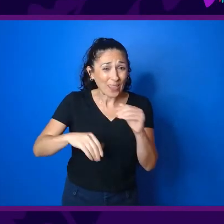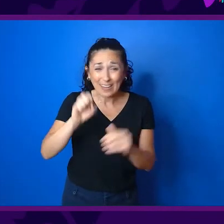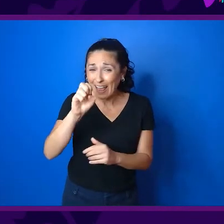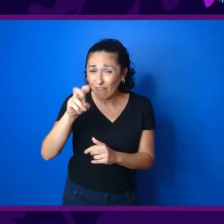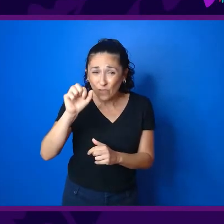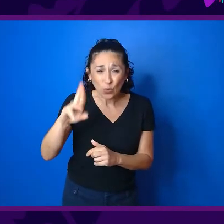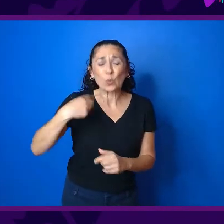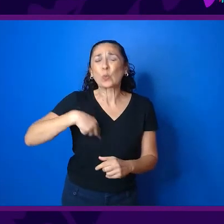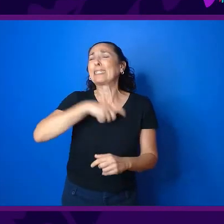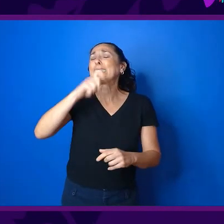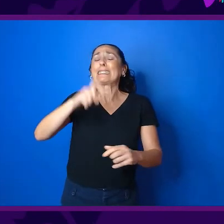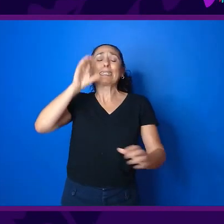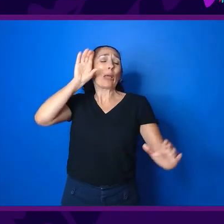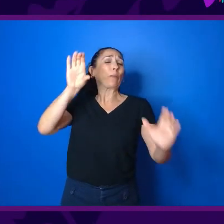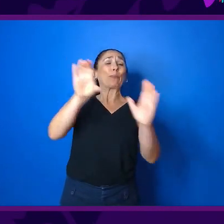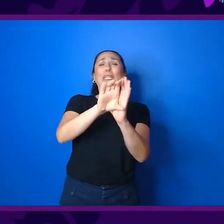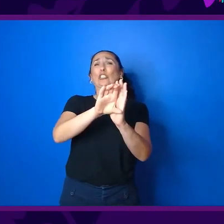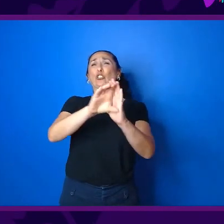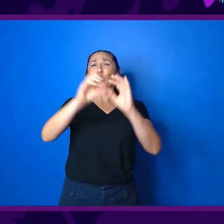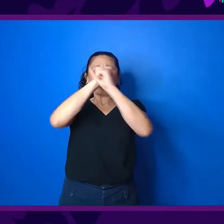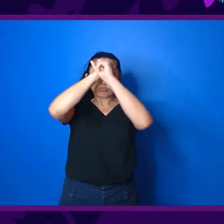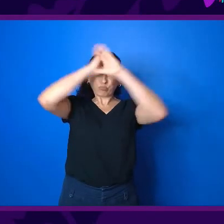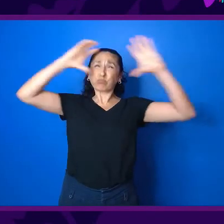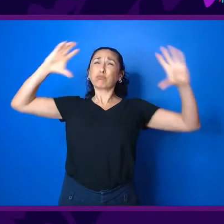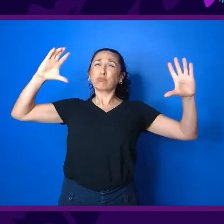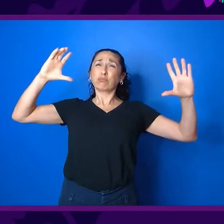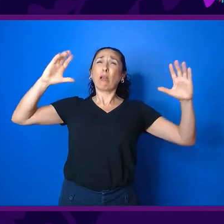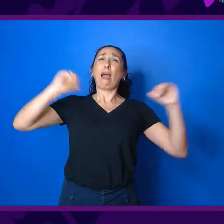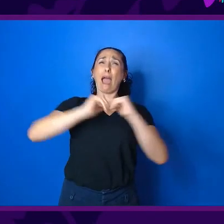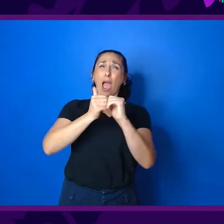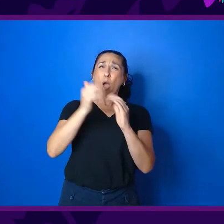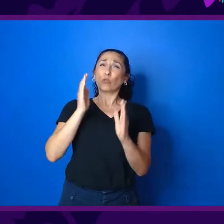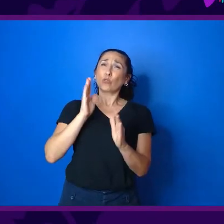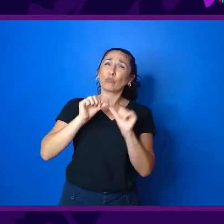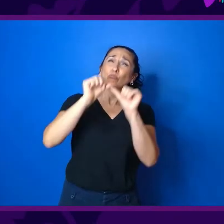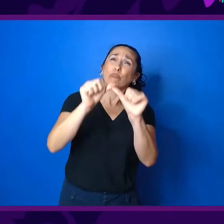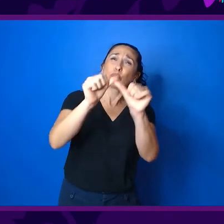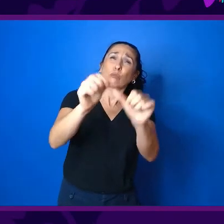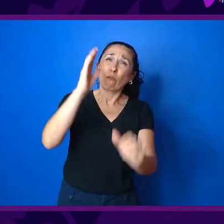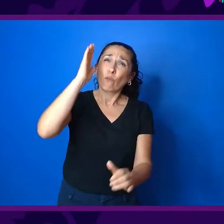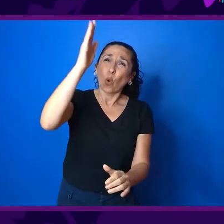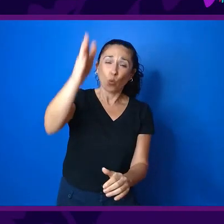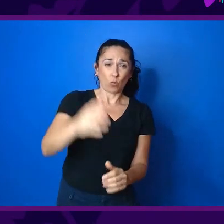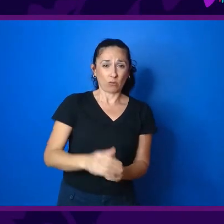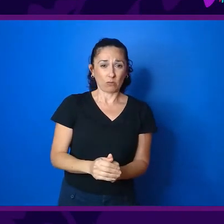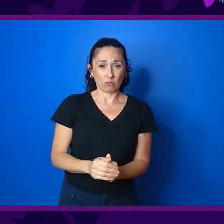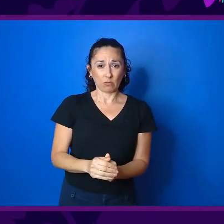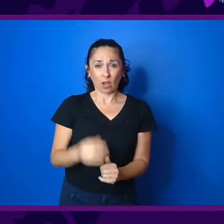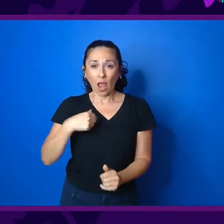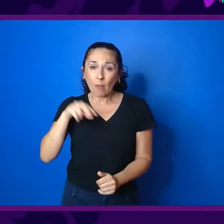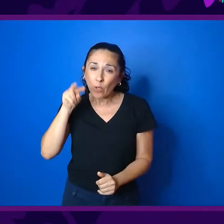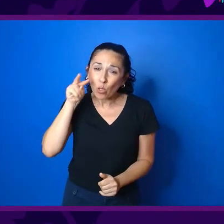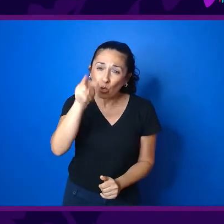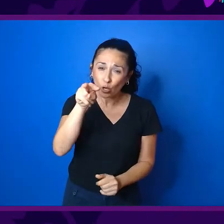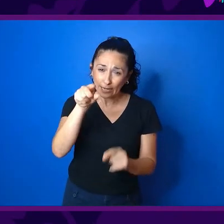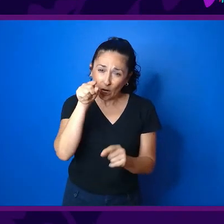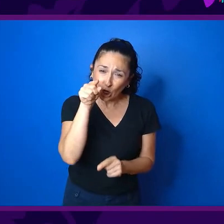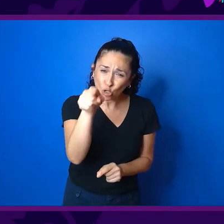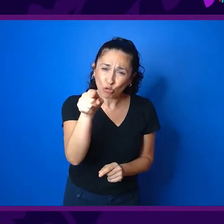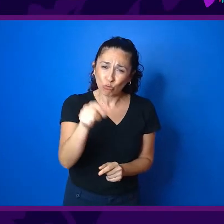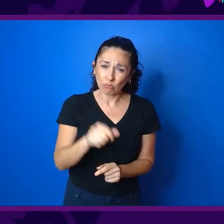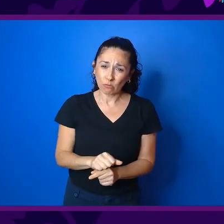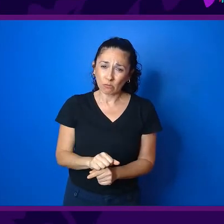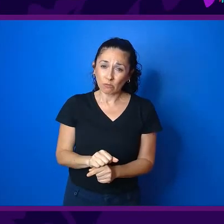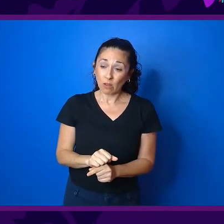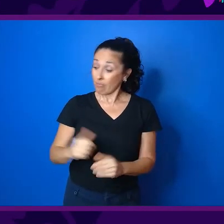picture of a way forward. And I am still looking towards you. And when the young ones are looking